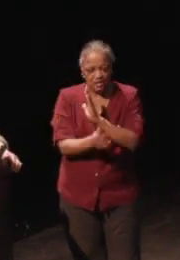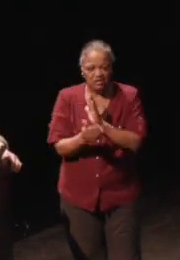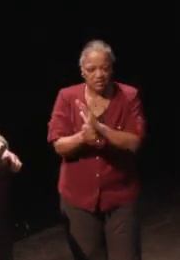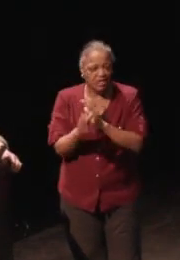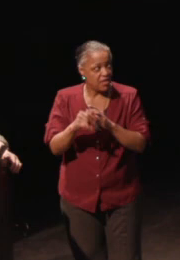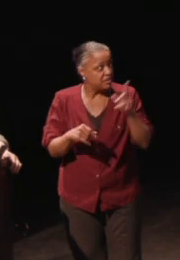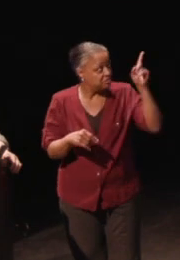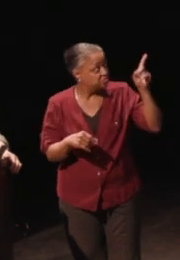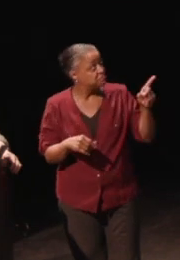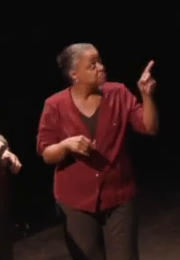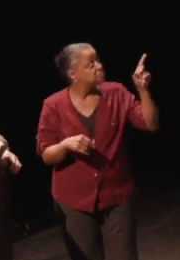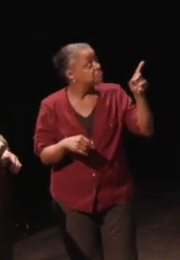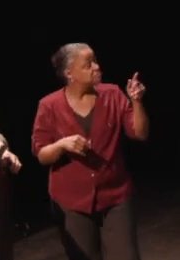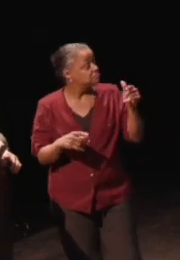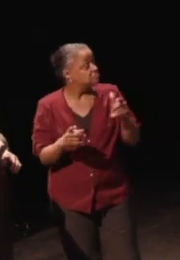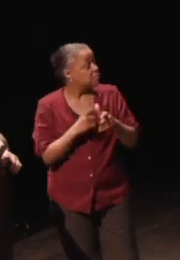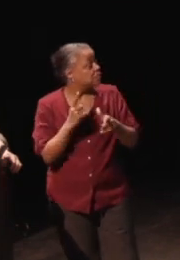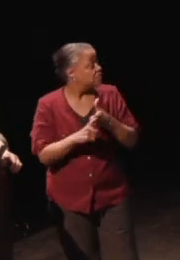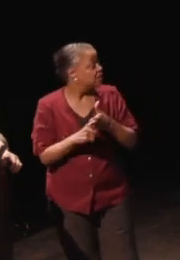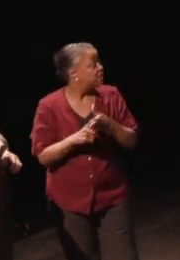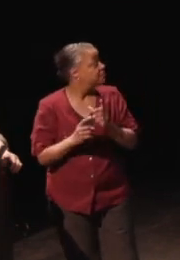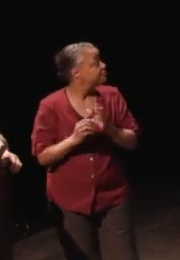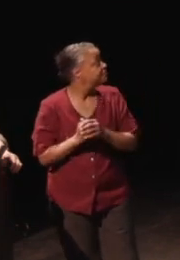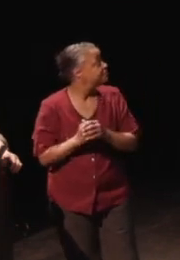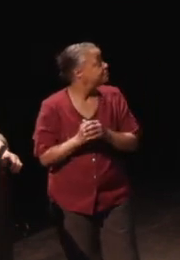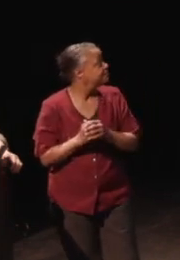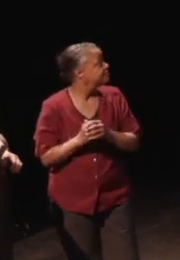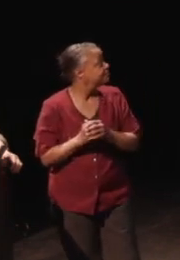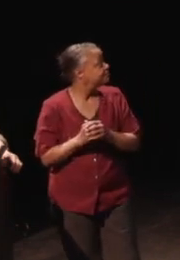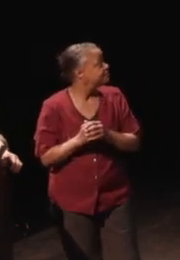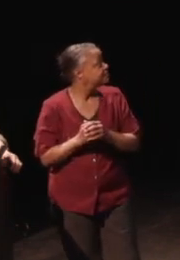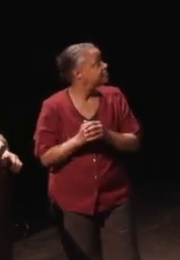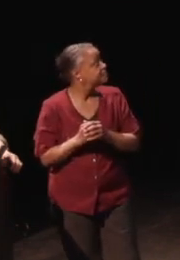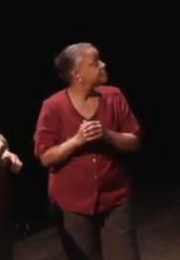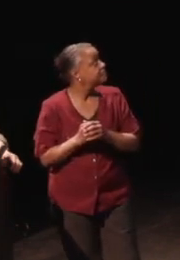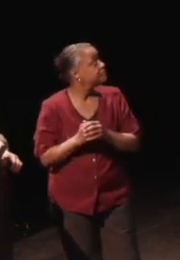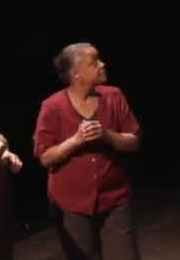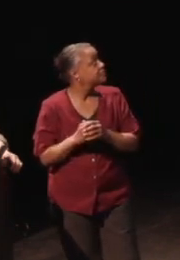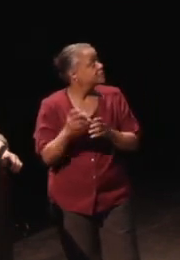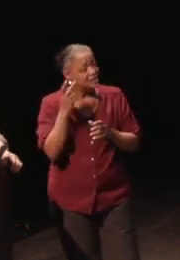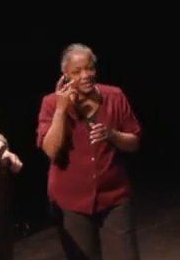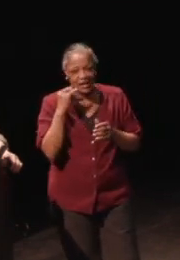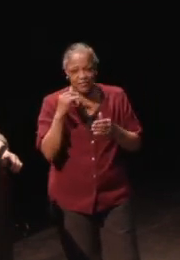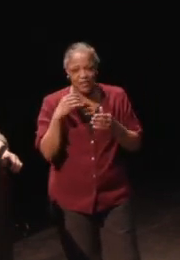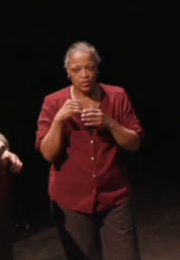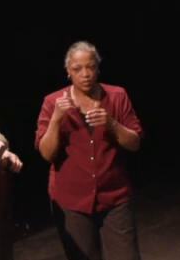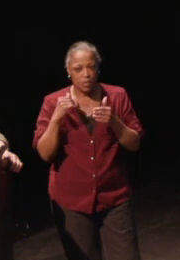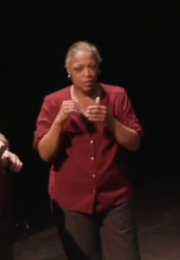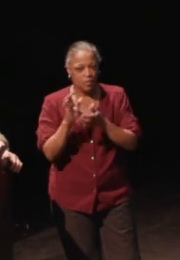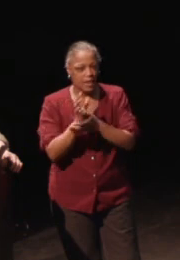skills. That's it. And then with the one, let's see if this will play.